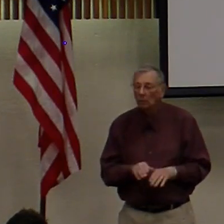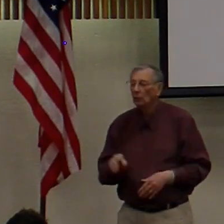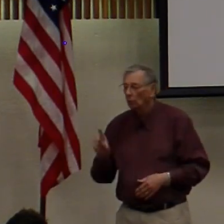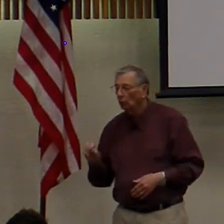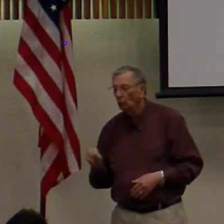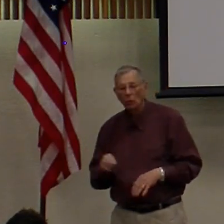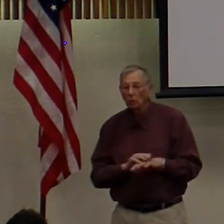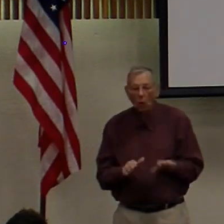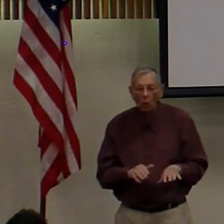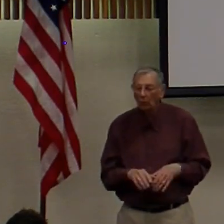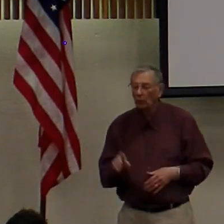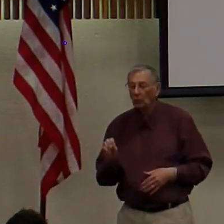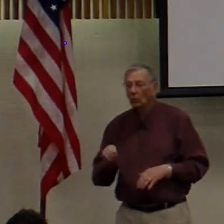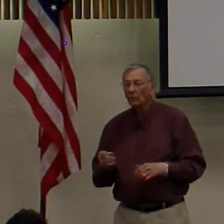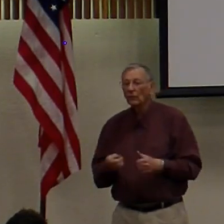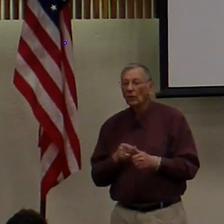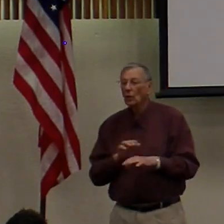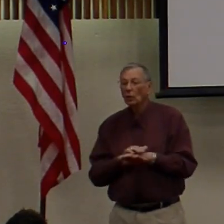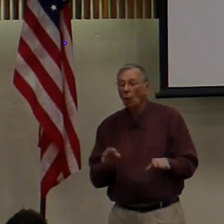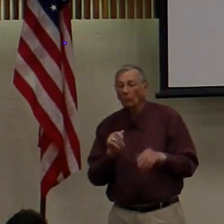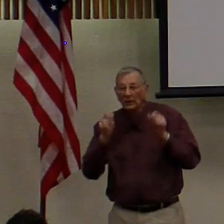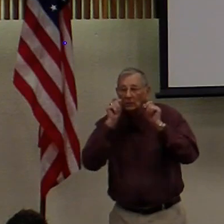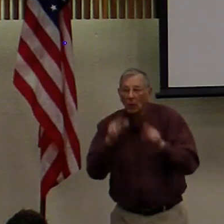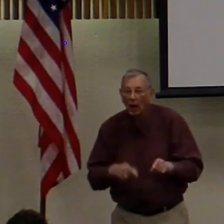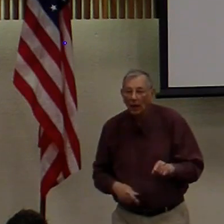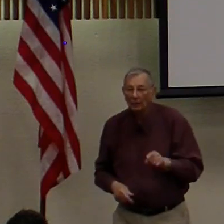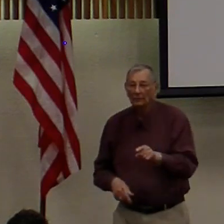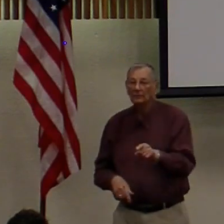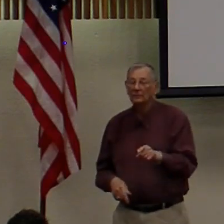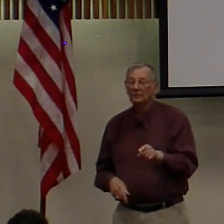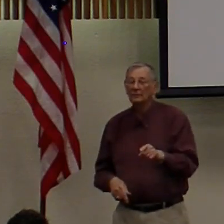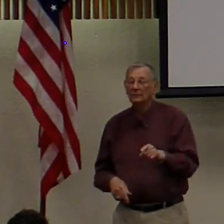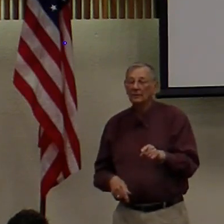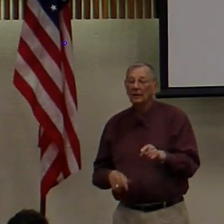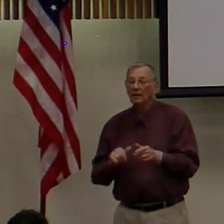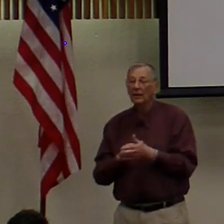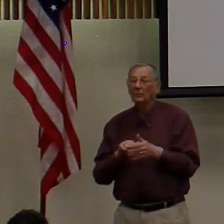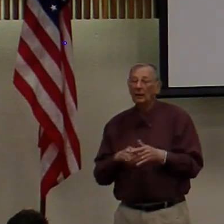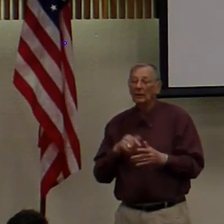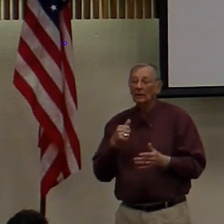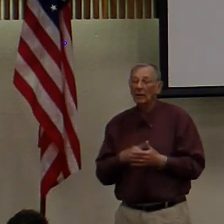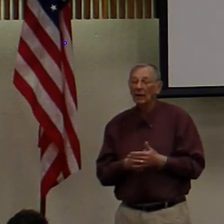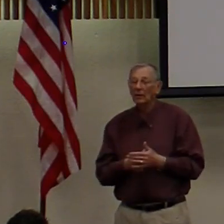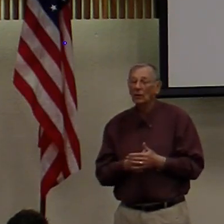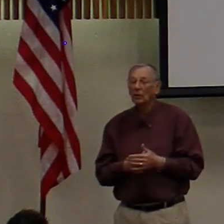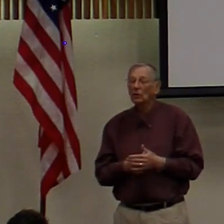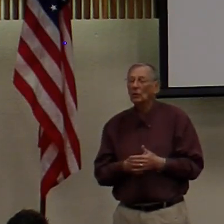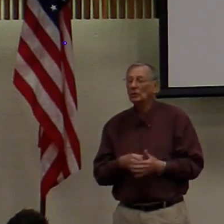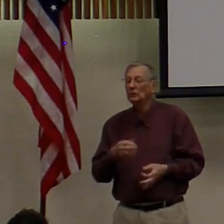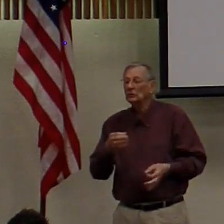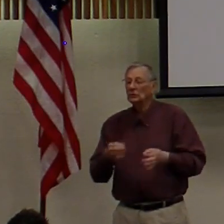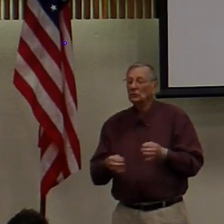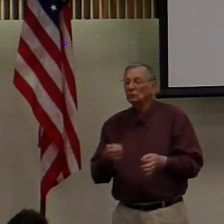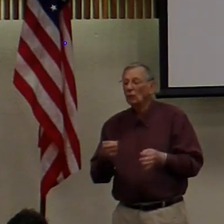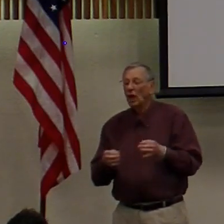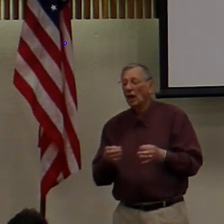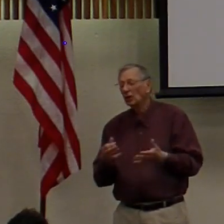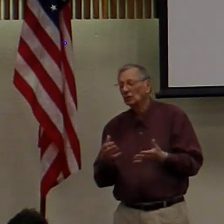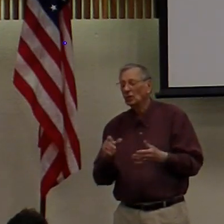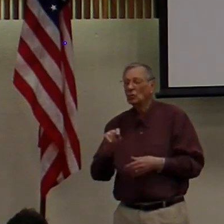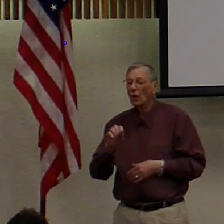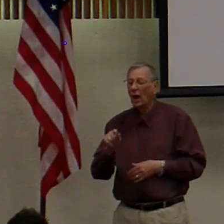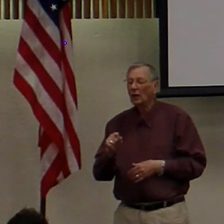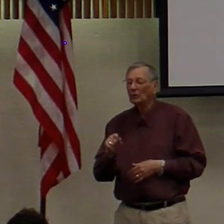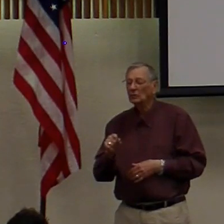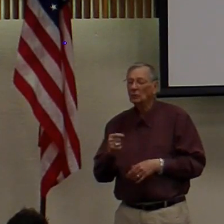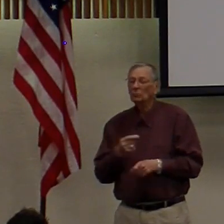do's. First of all, don't be surprised. That's how he begins the letter. Trials for a faithful Christian are a